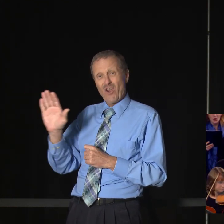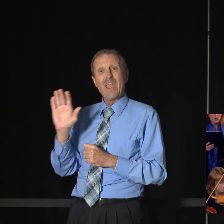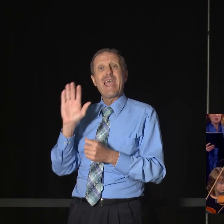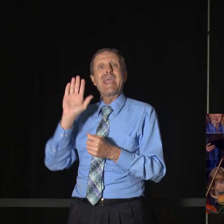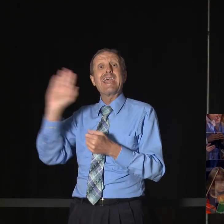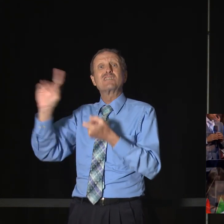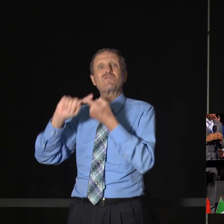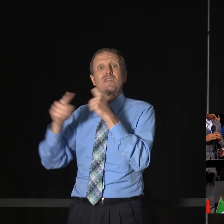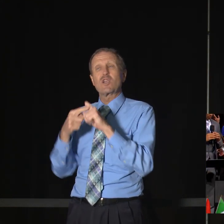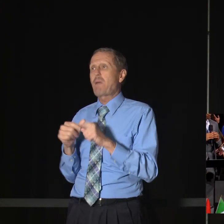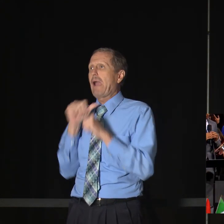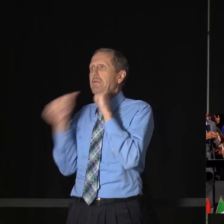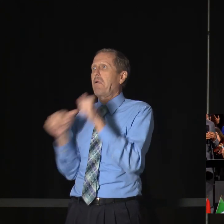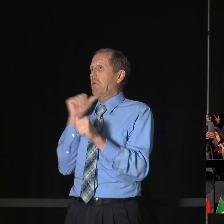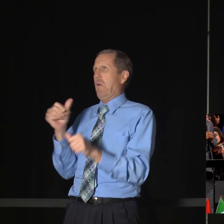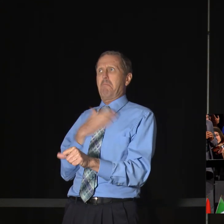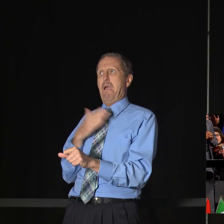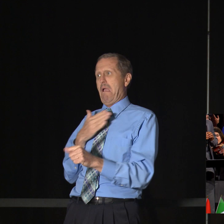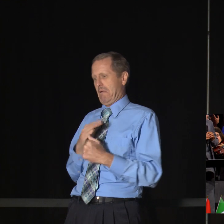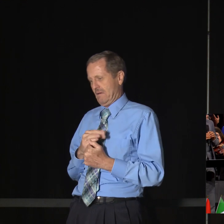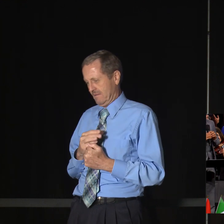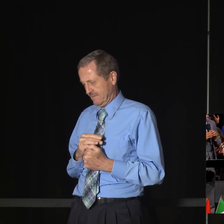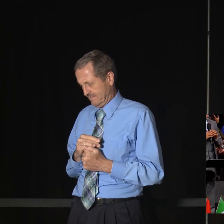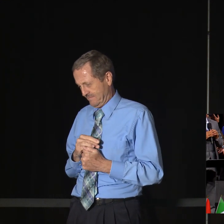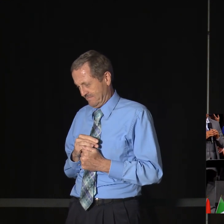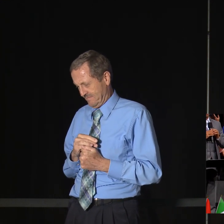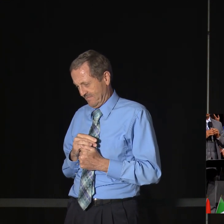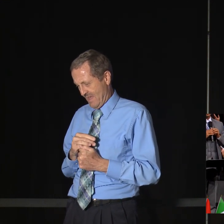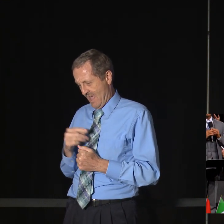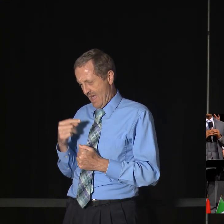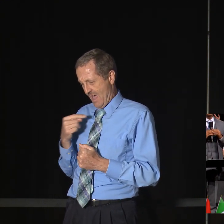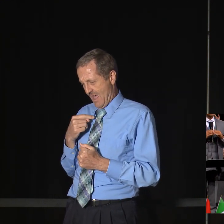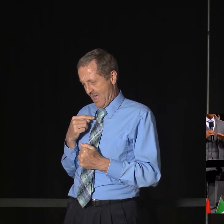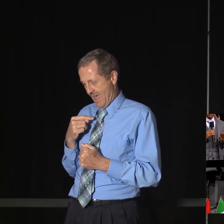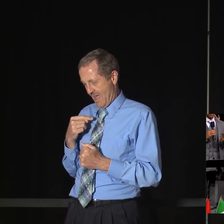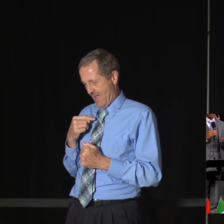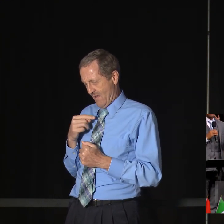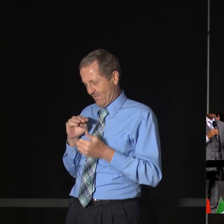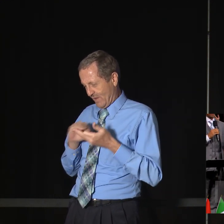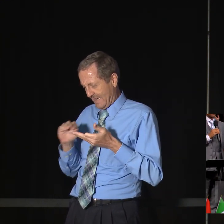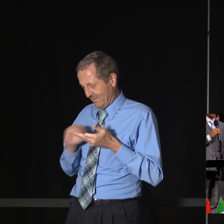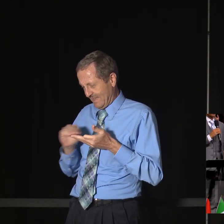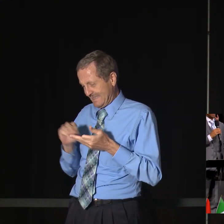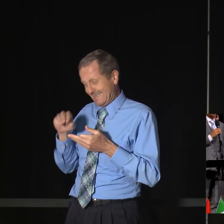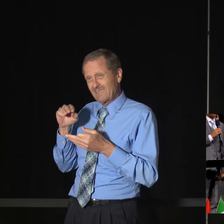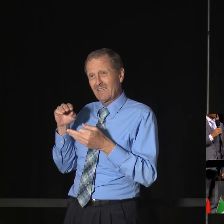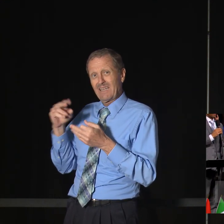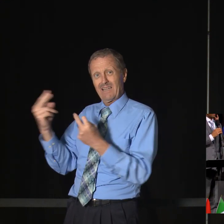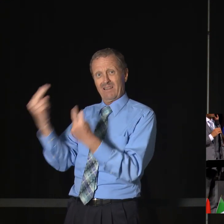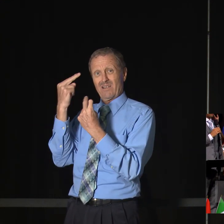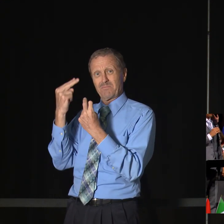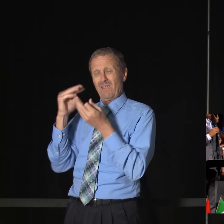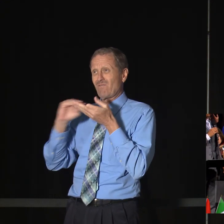deny. Forgiveness in his eyes he did not